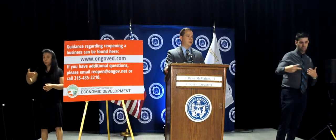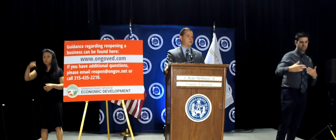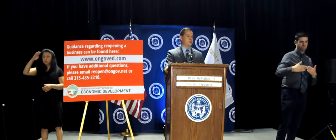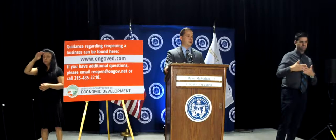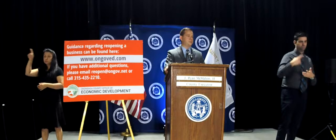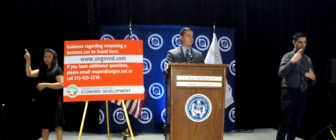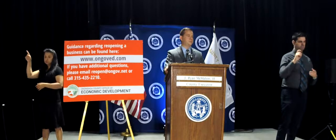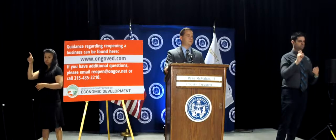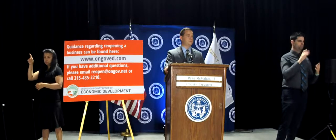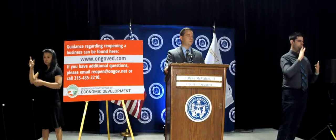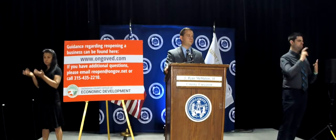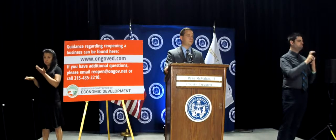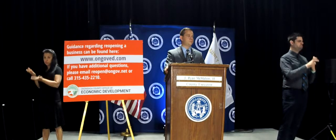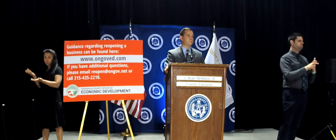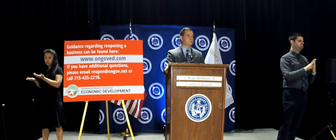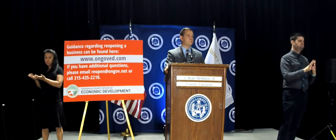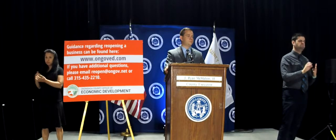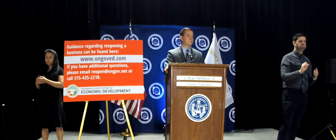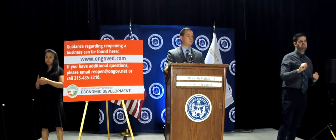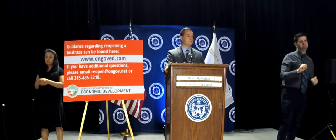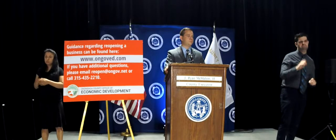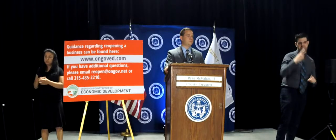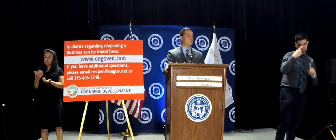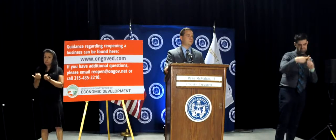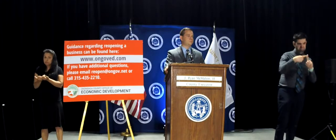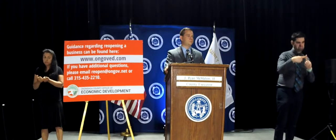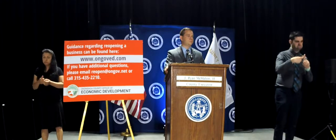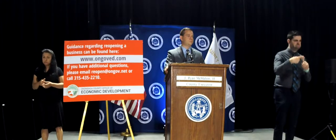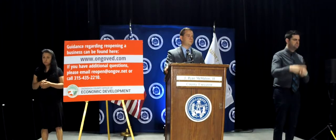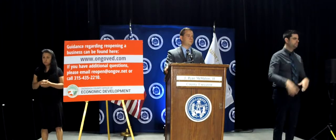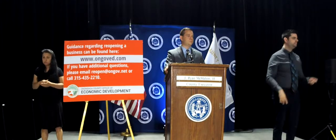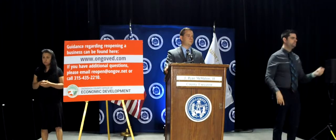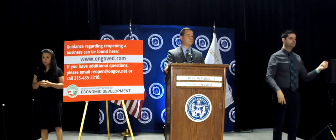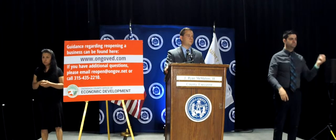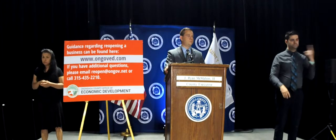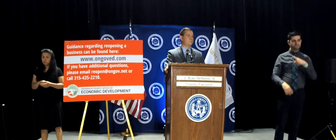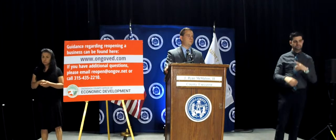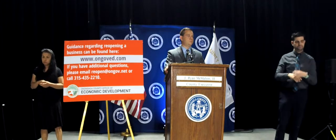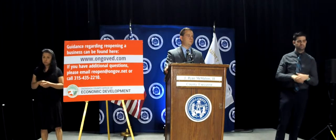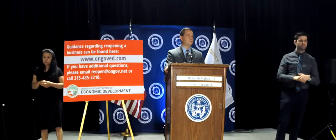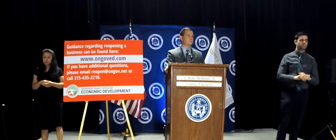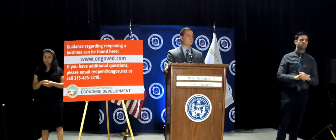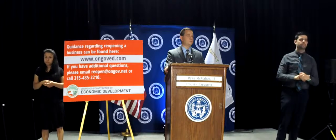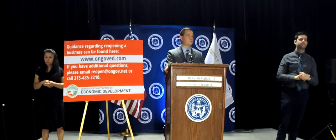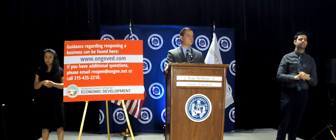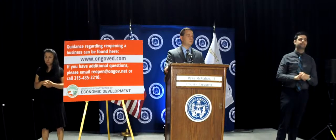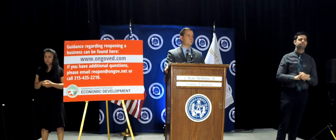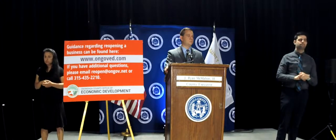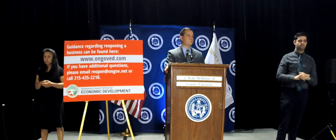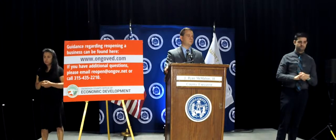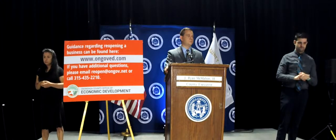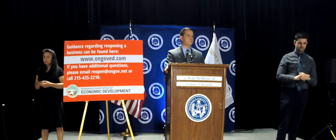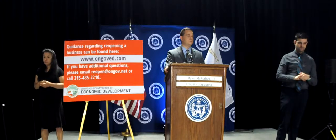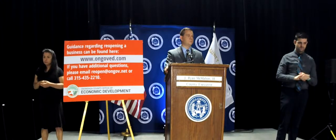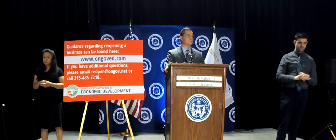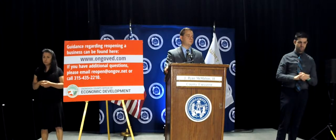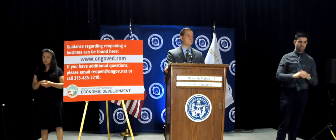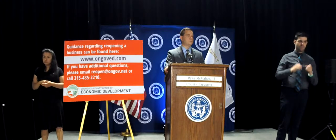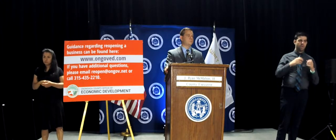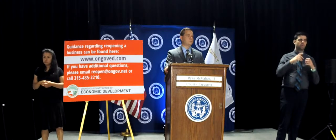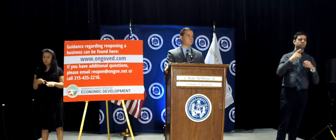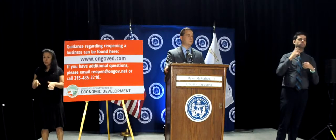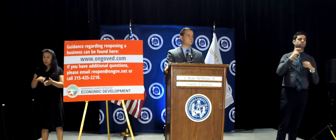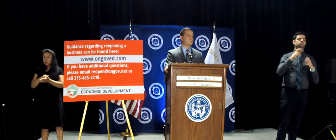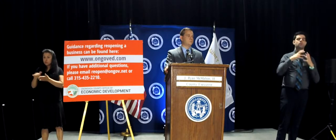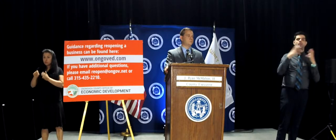what he did yesterday. And so what do you tell people who, a lot of the guidance from the state is about business, obviously,